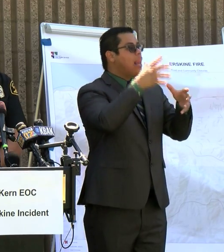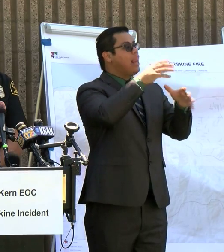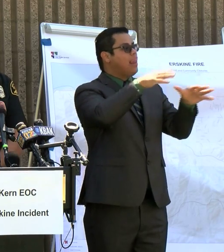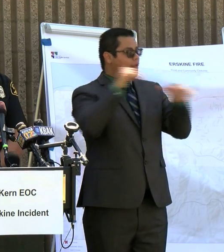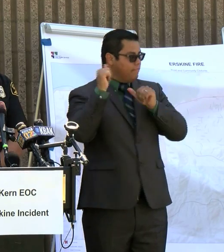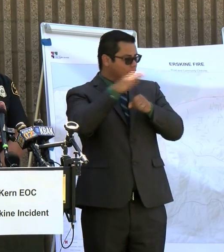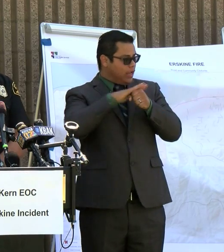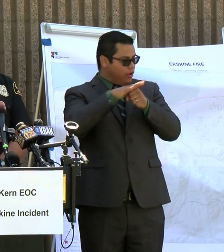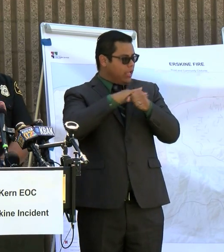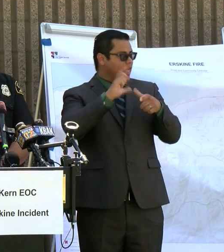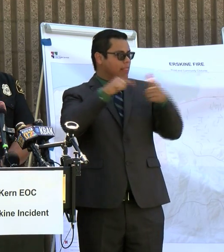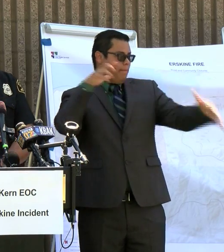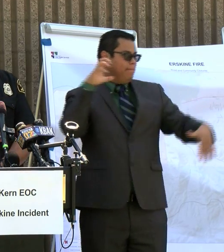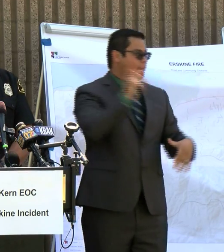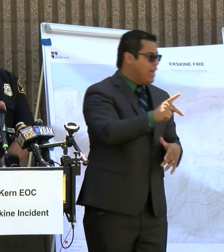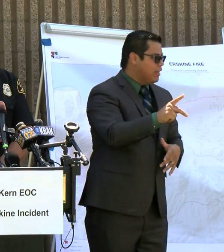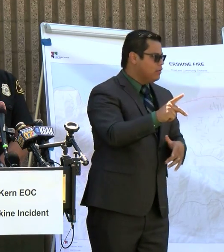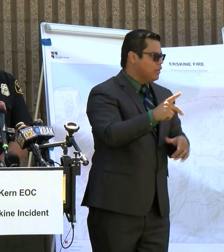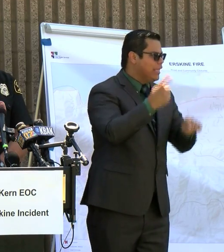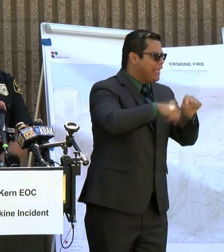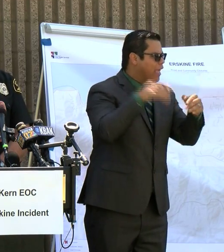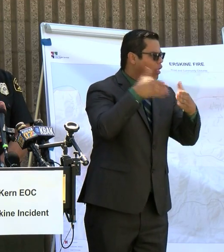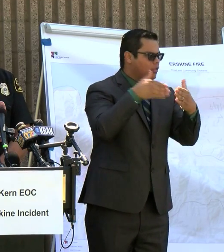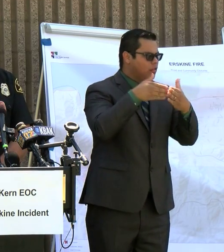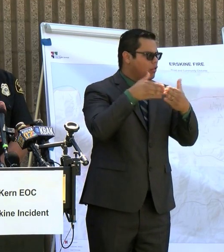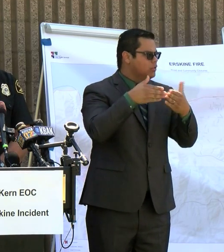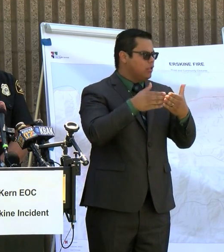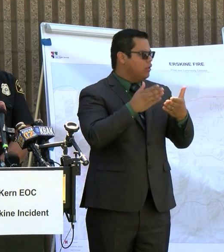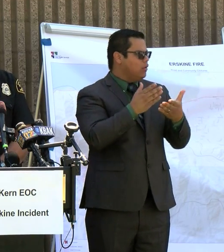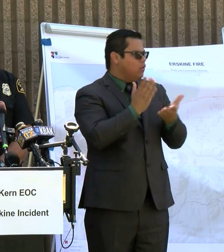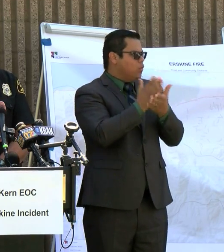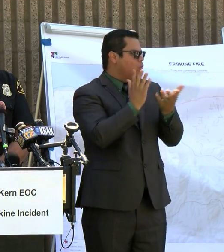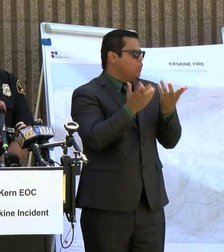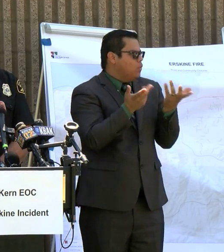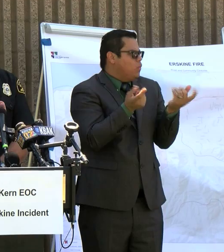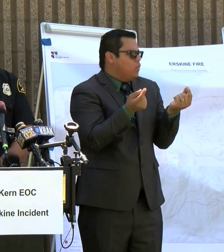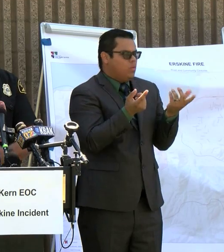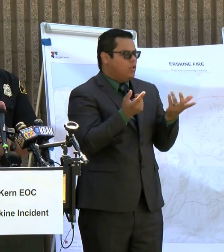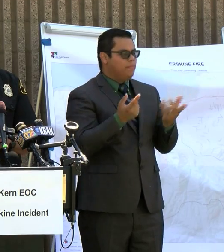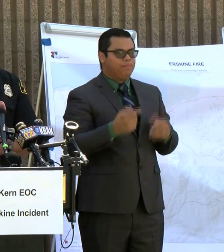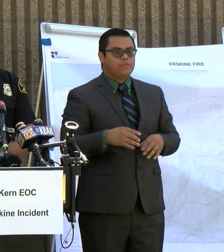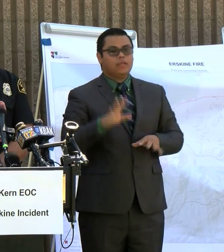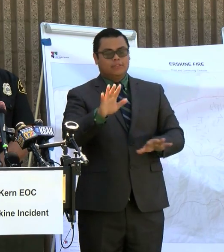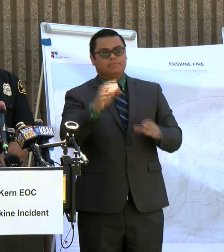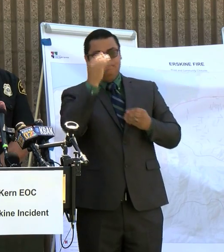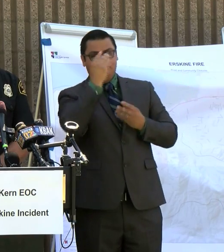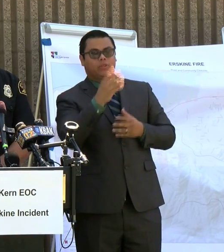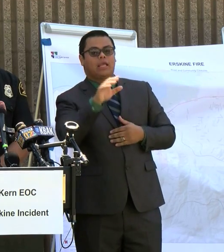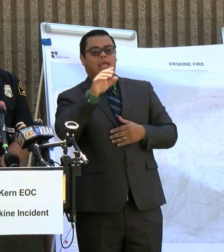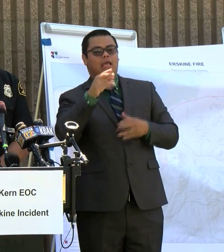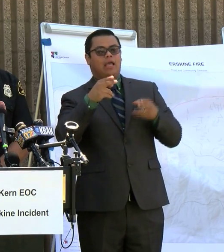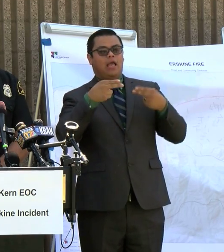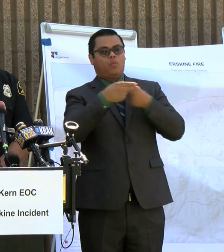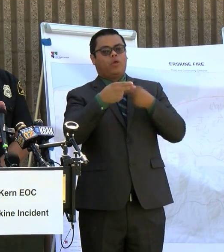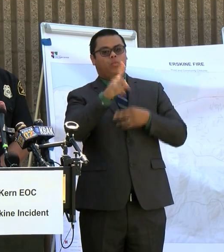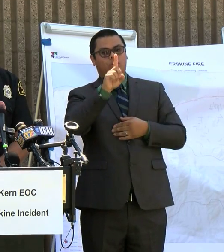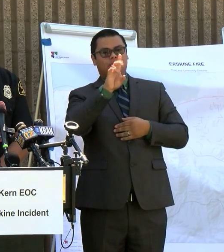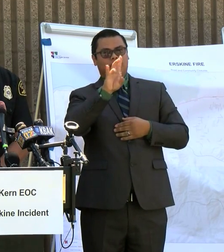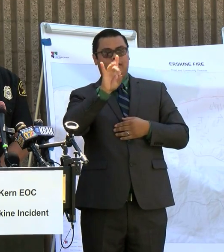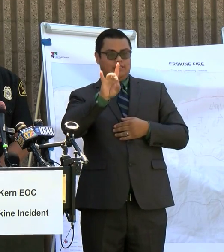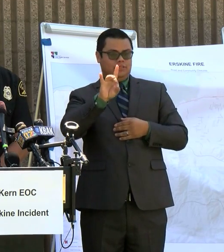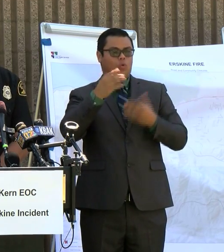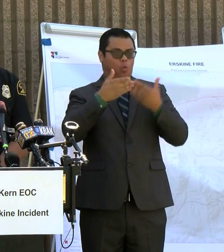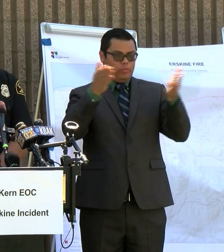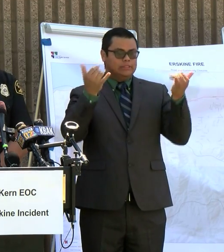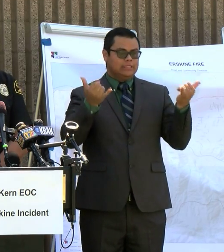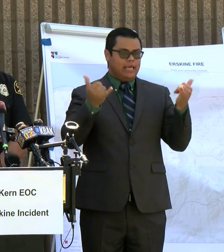cannot go back in? So Highway 178 is open without restriction today, outside of the Edison